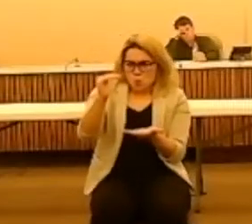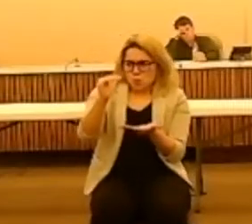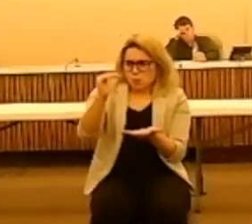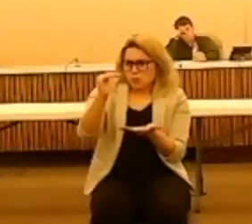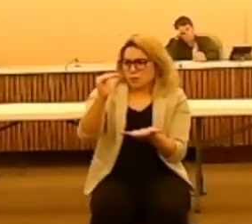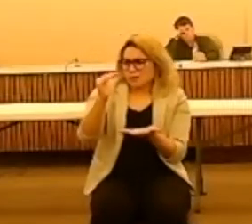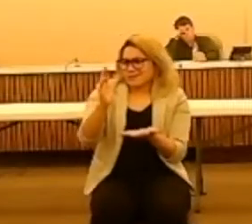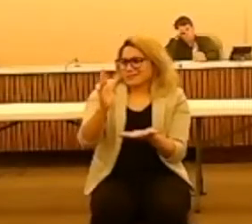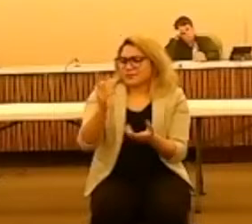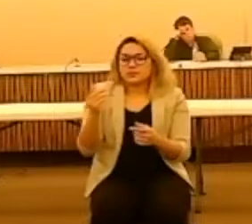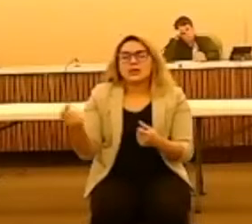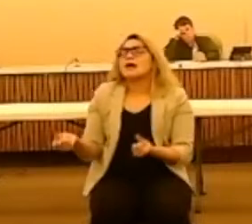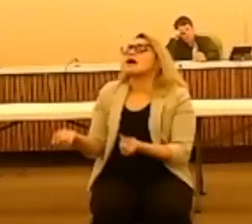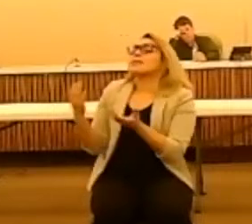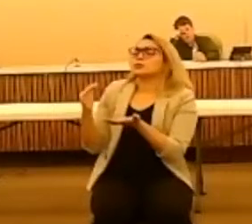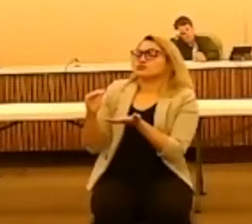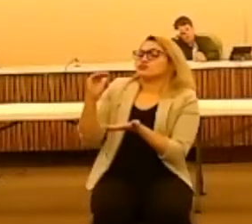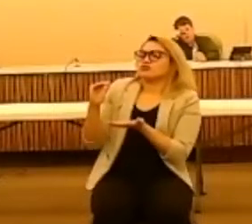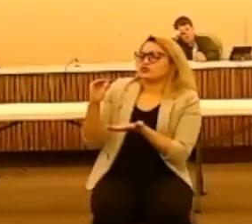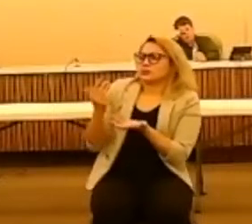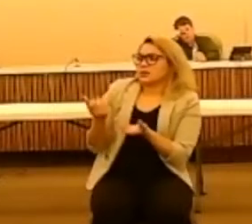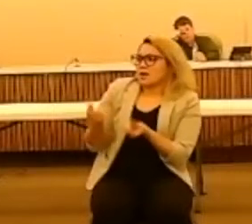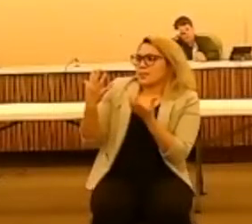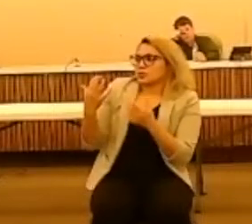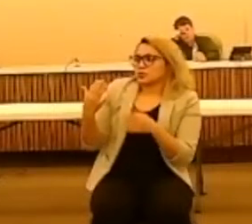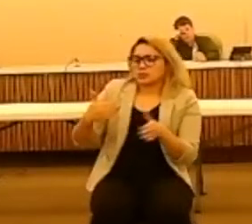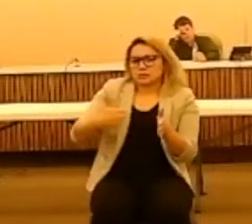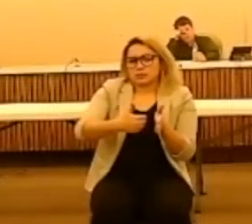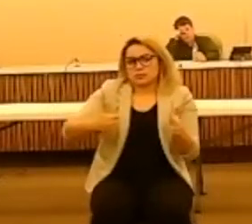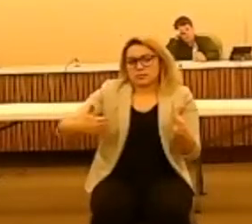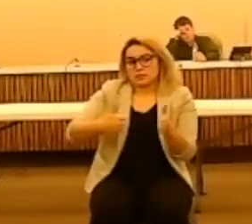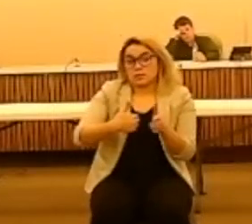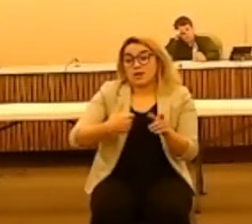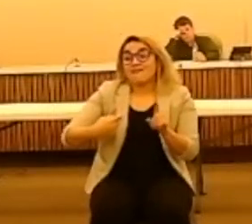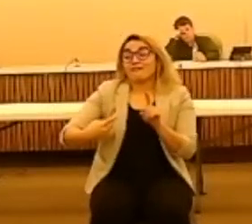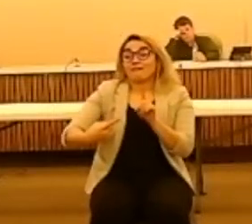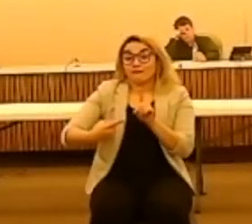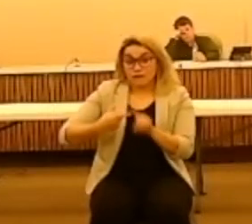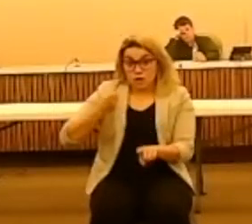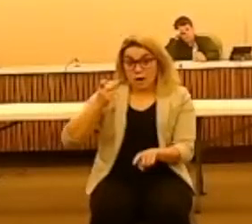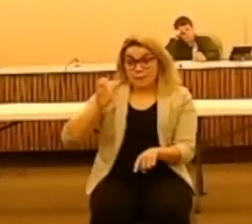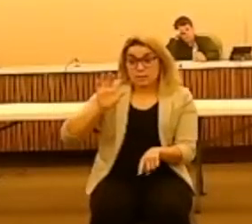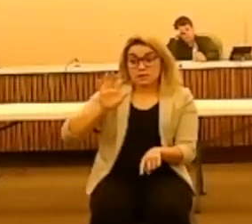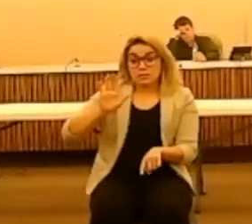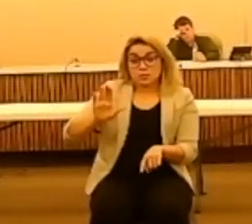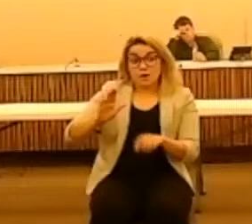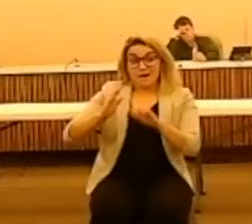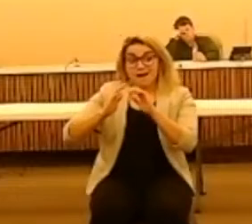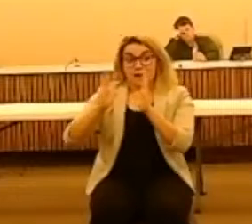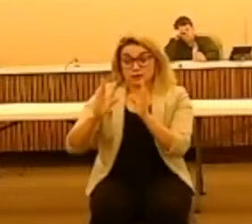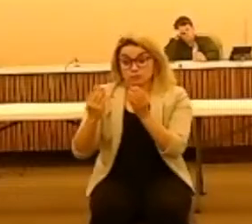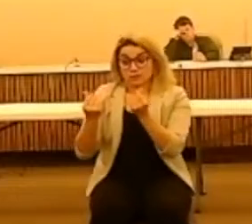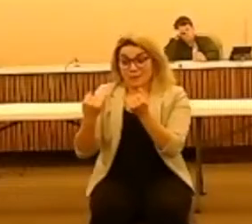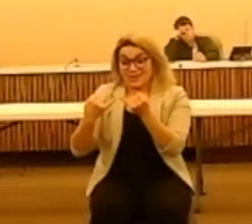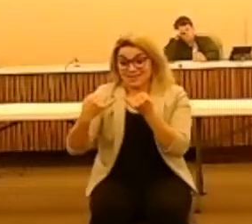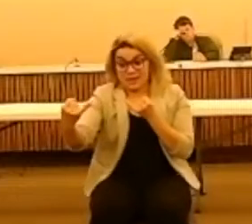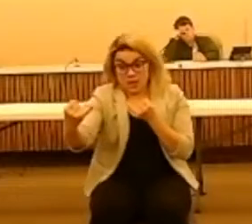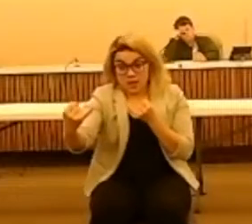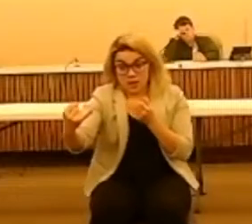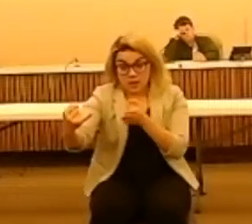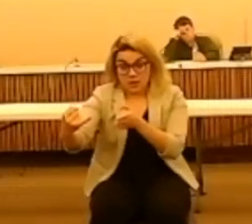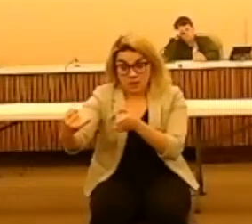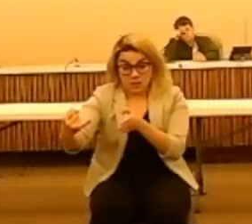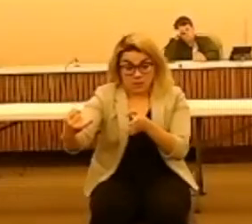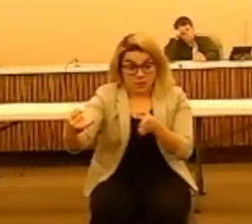right, depending on where you're measuring to. But From the property line, it's 100 feet, correct? I think it's just under that, but Is that from the? just that